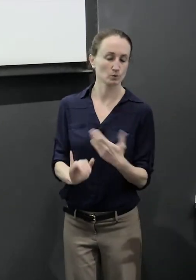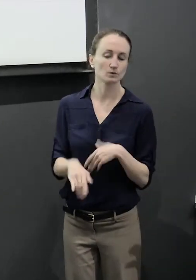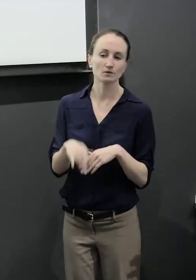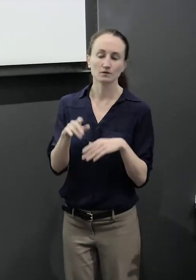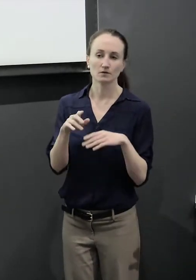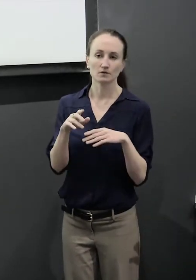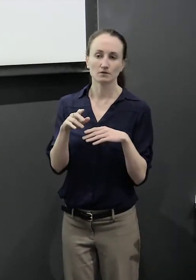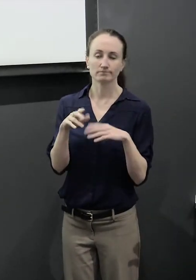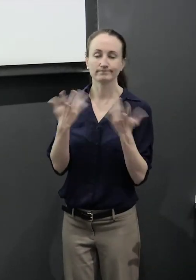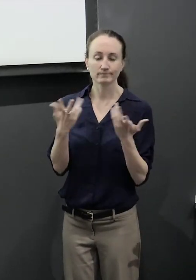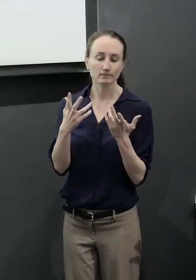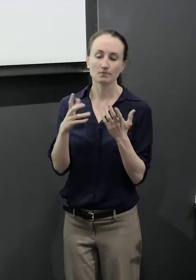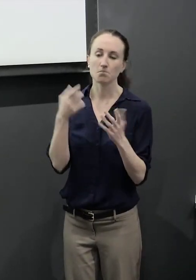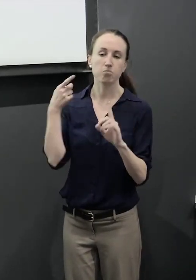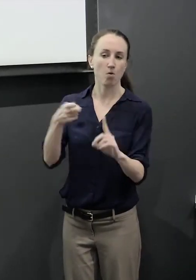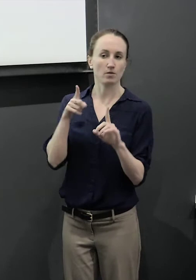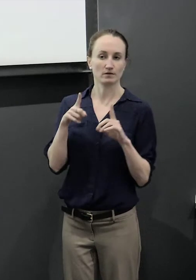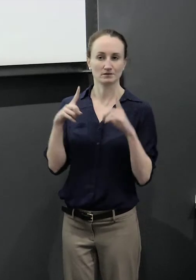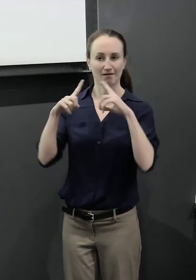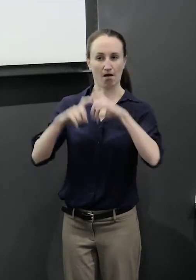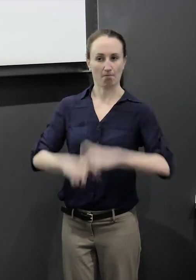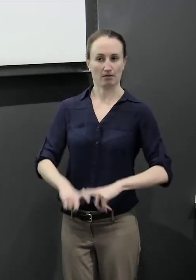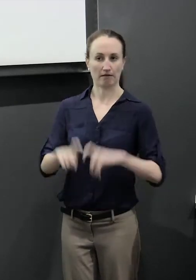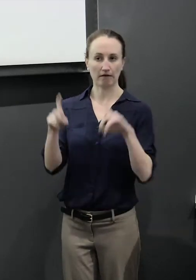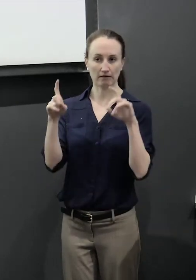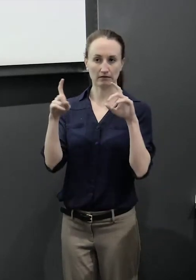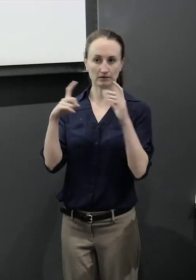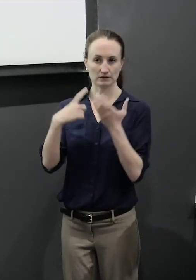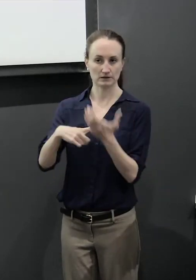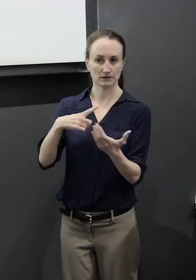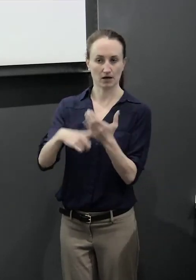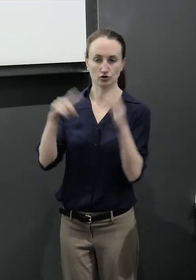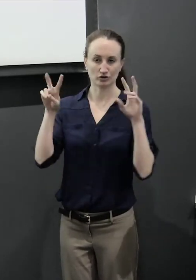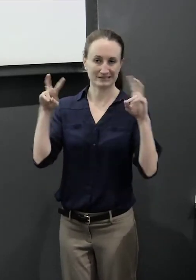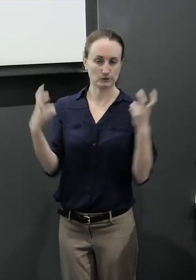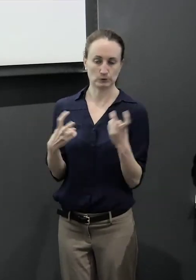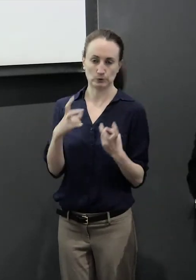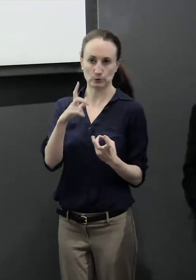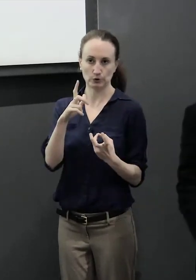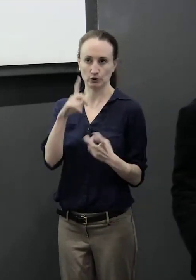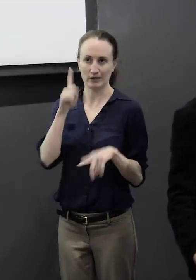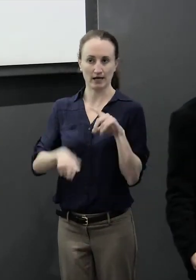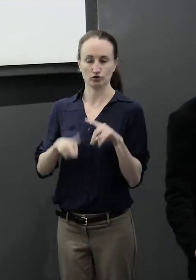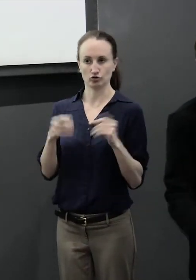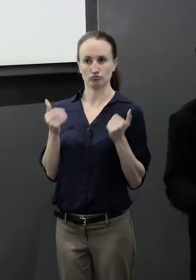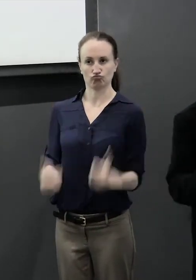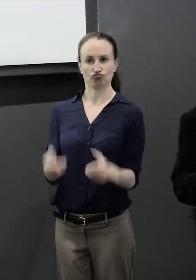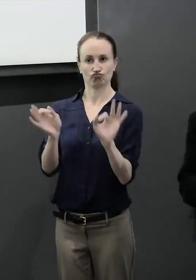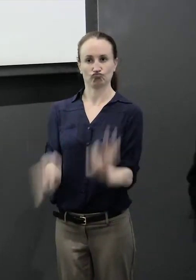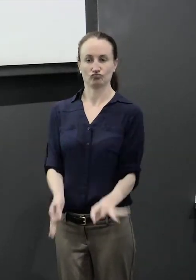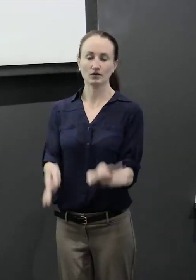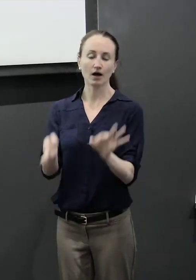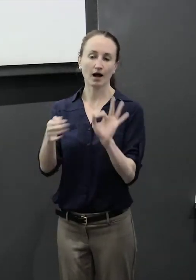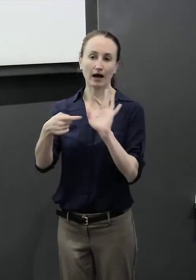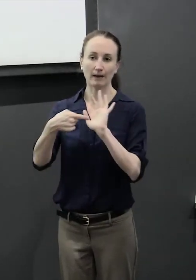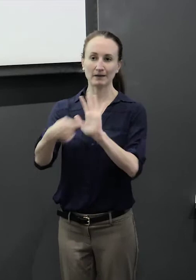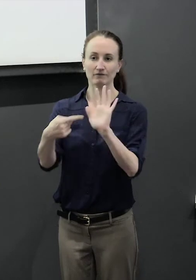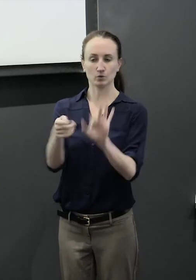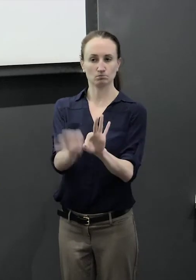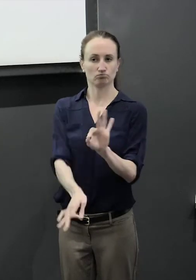very complicated issue. One should not jump to conclusions. I mean, I'm giving you a relatively simple picture,